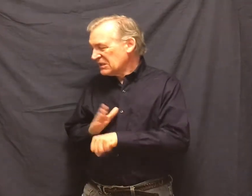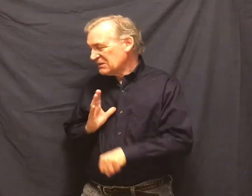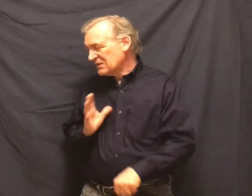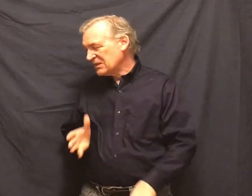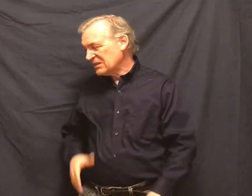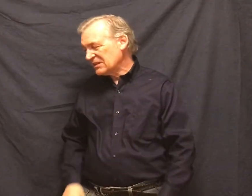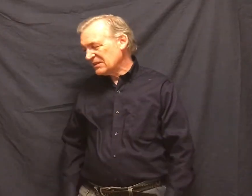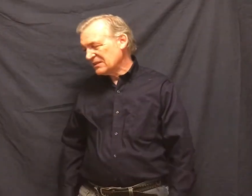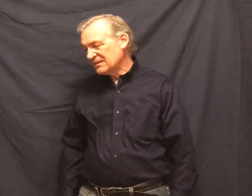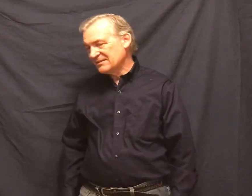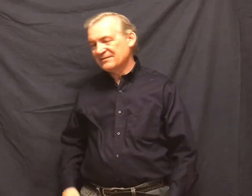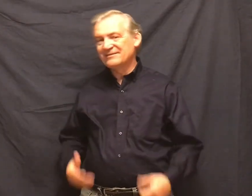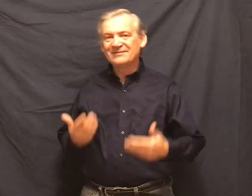Lenny had moved into the room again.